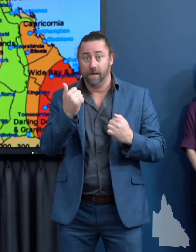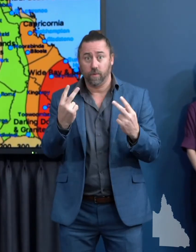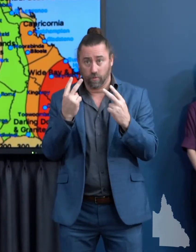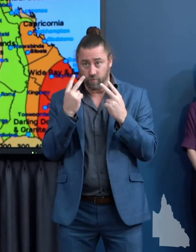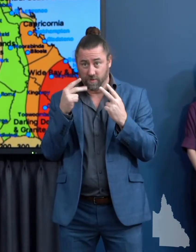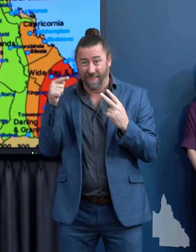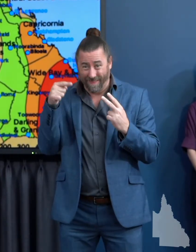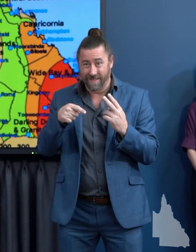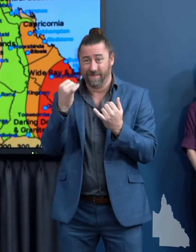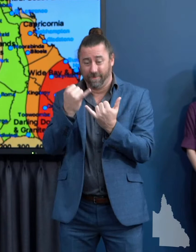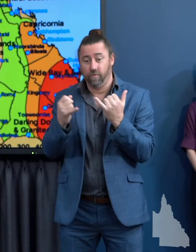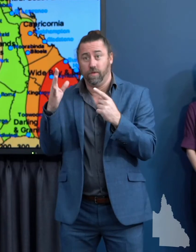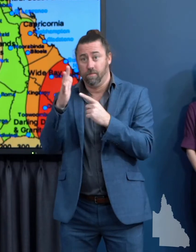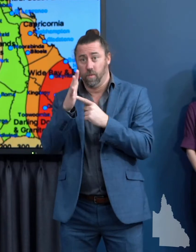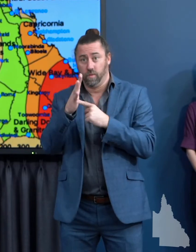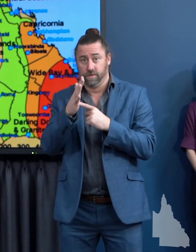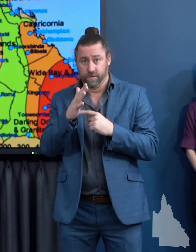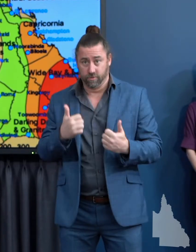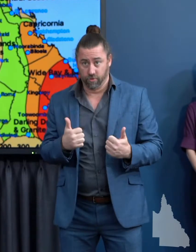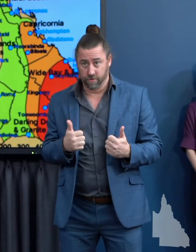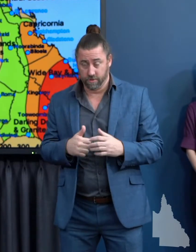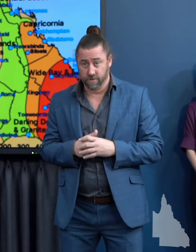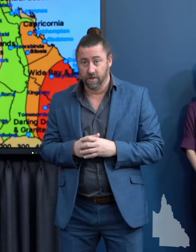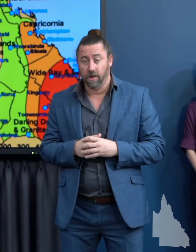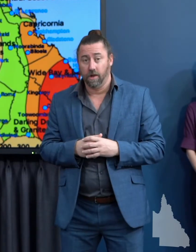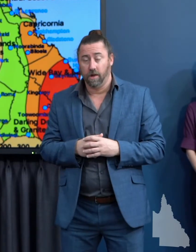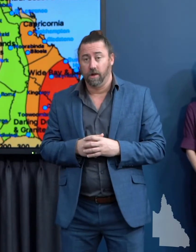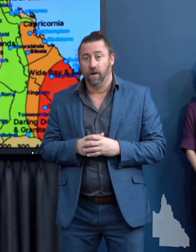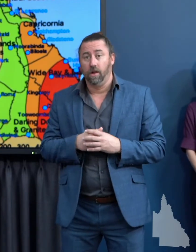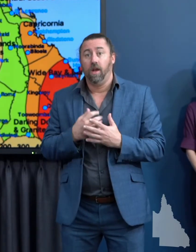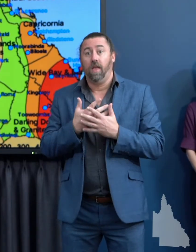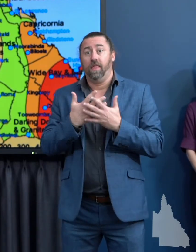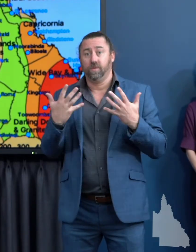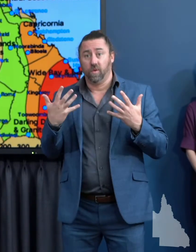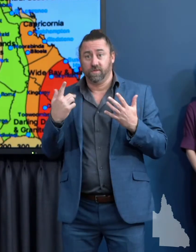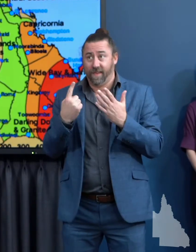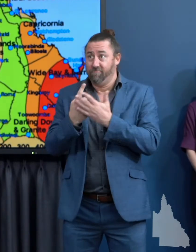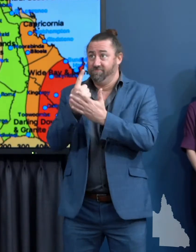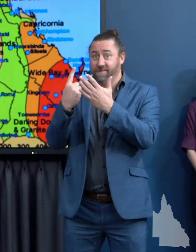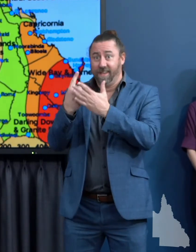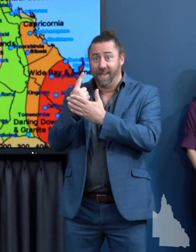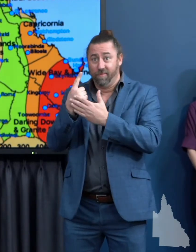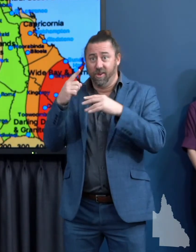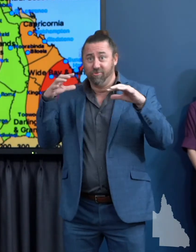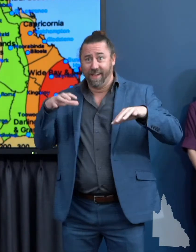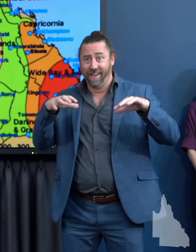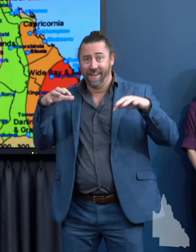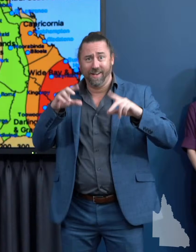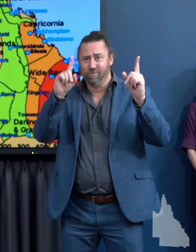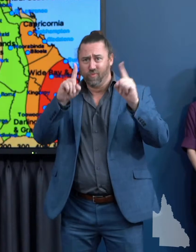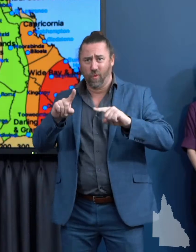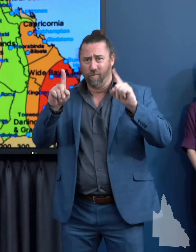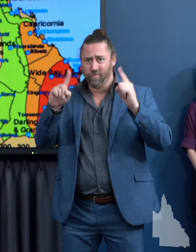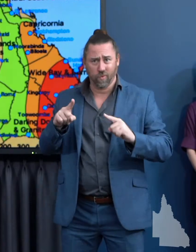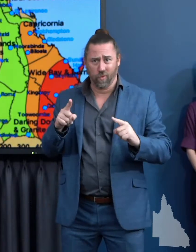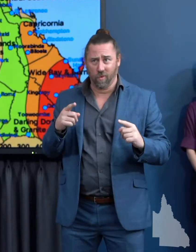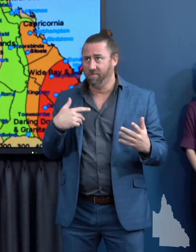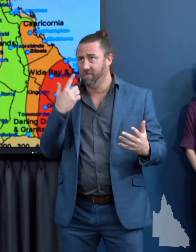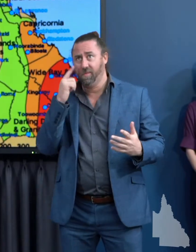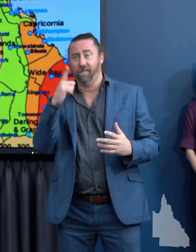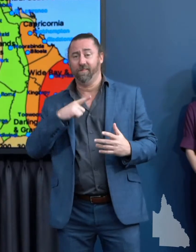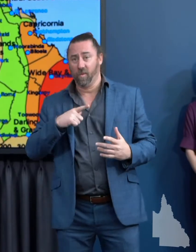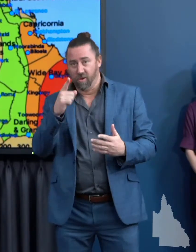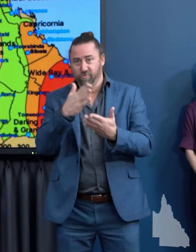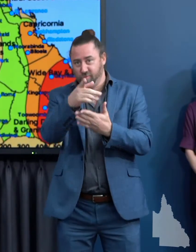to what we have to say today. We have a lot of unsettled weather conditions across the entire South East, and people know that